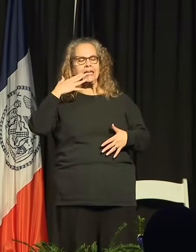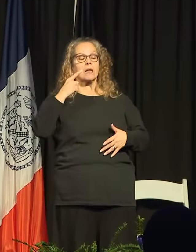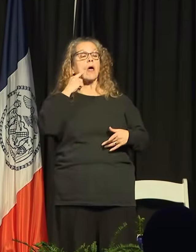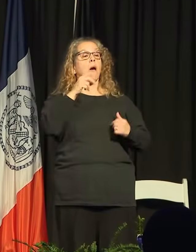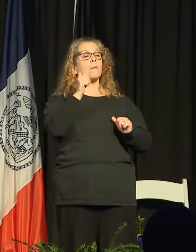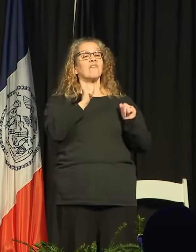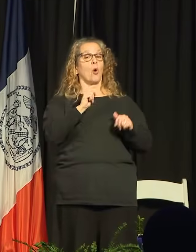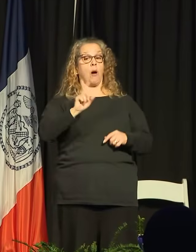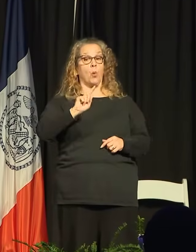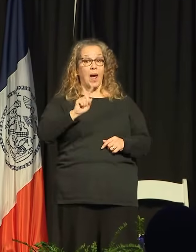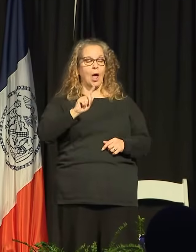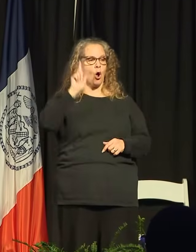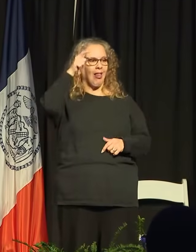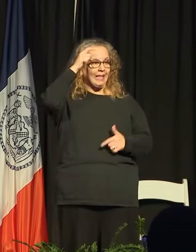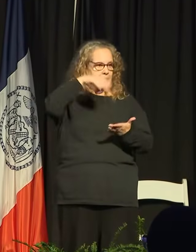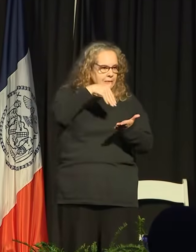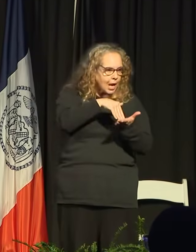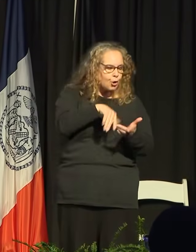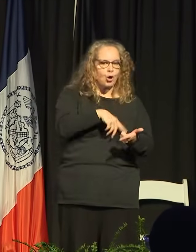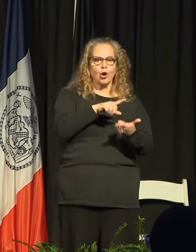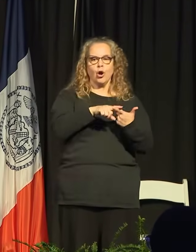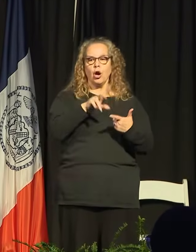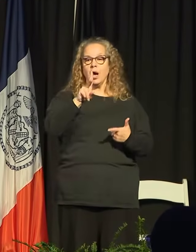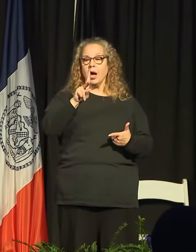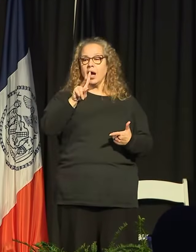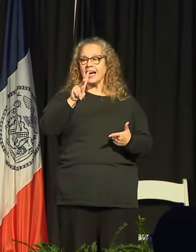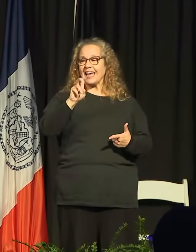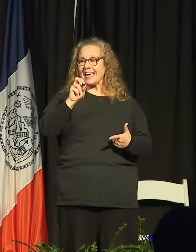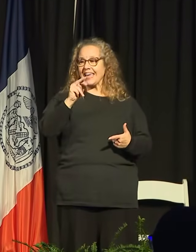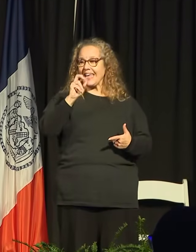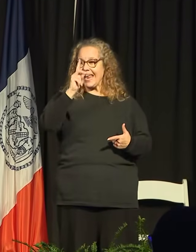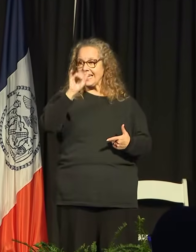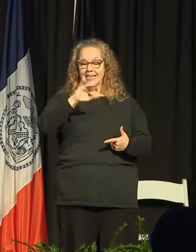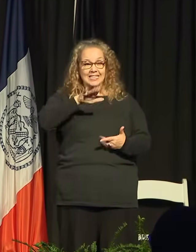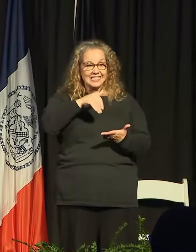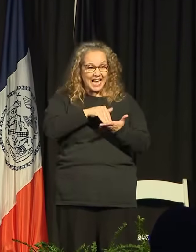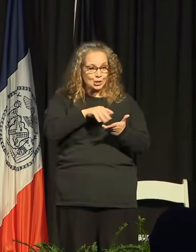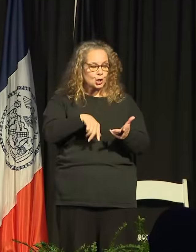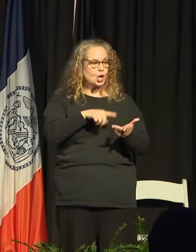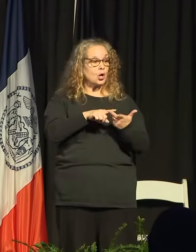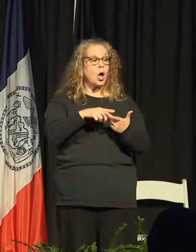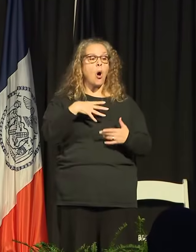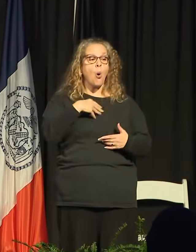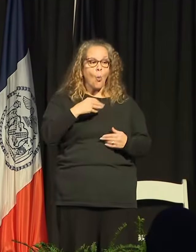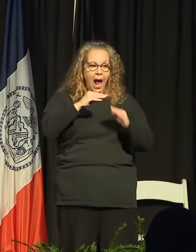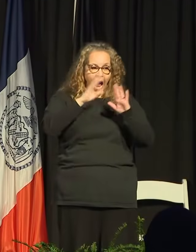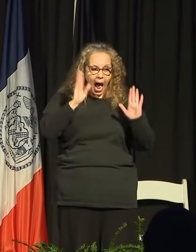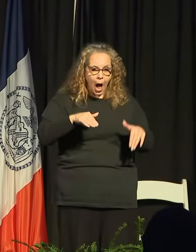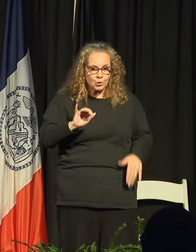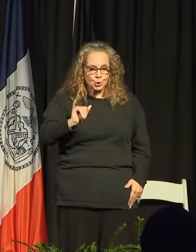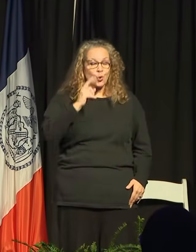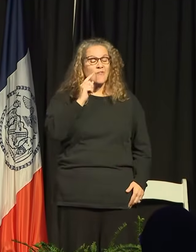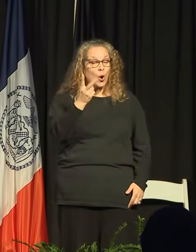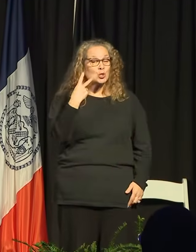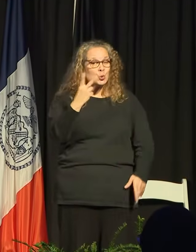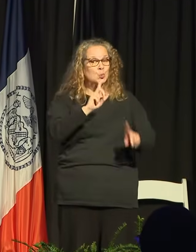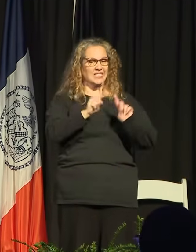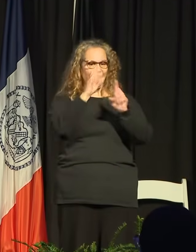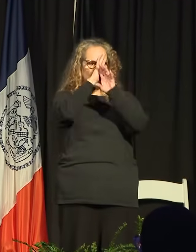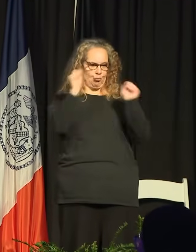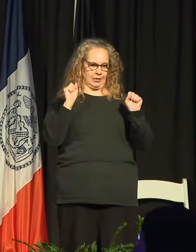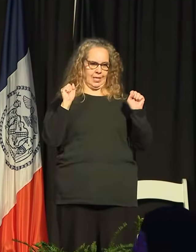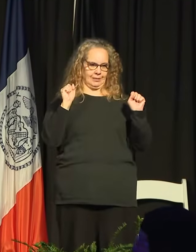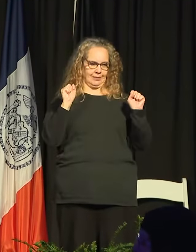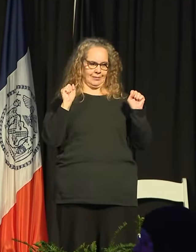Center, Lincoln Center, and the White House for 2 U.S. presidents. His music speaks to